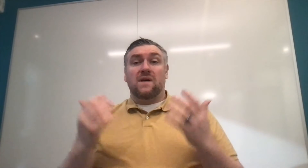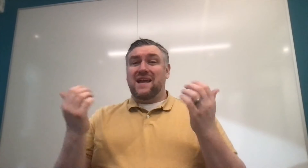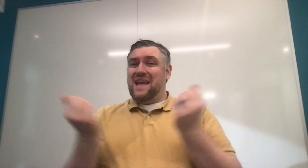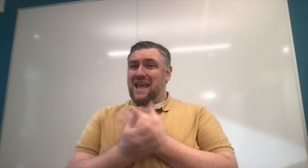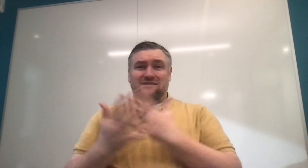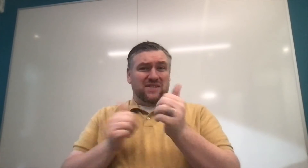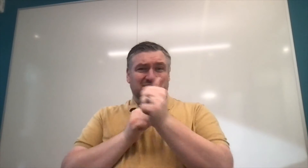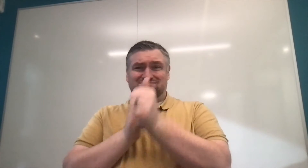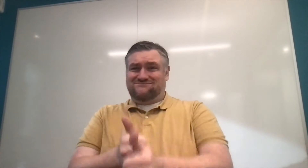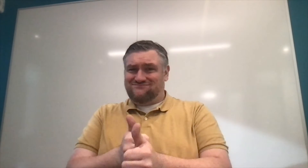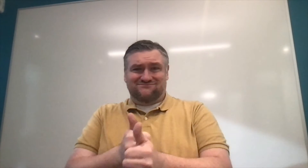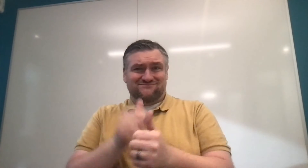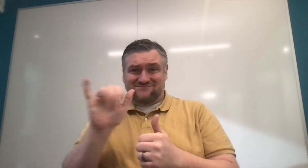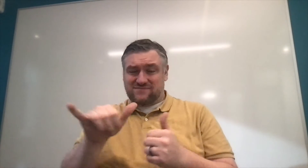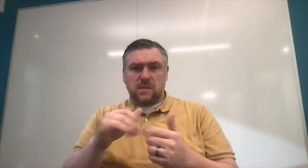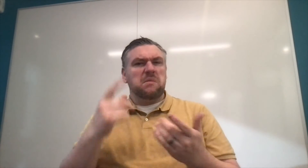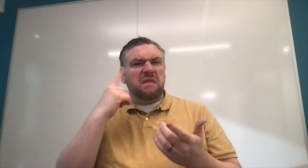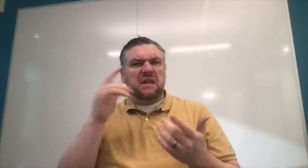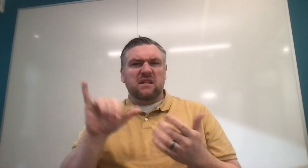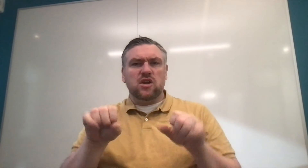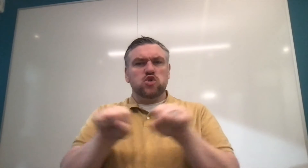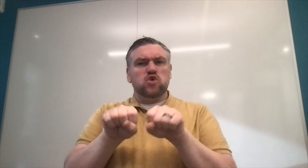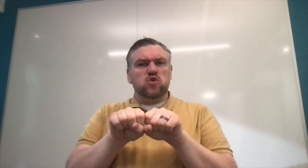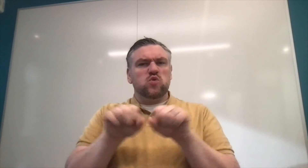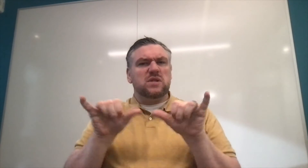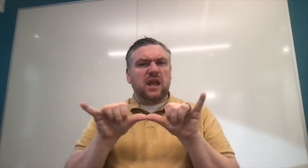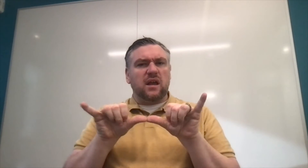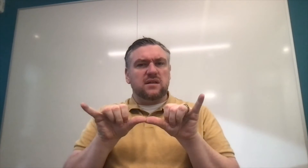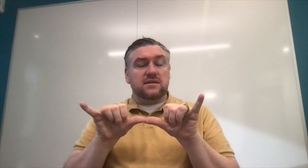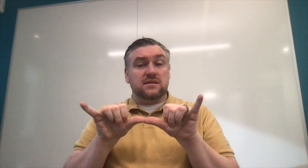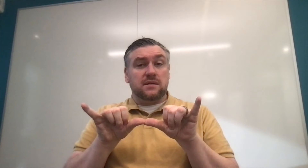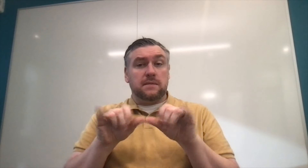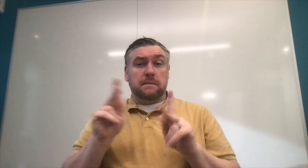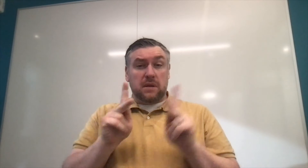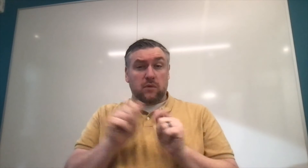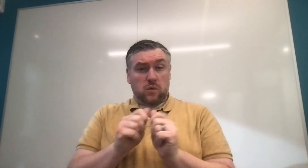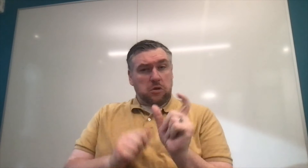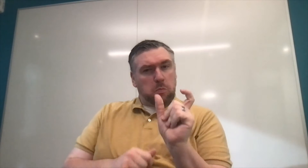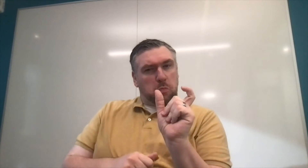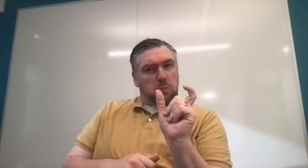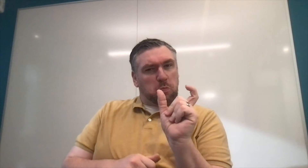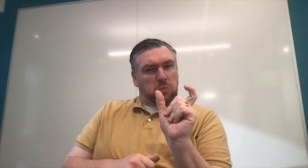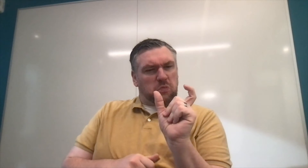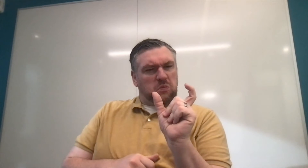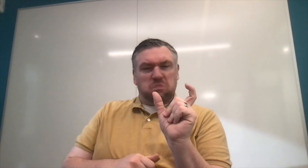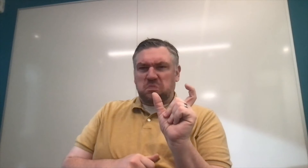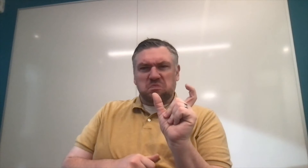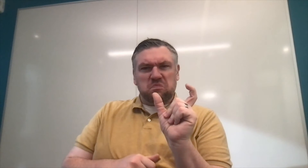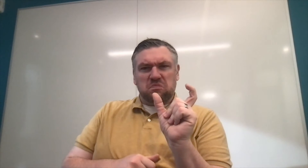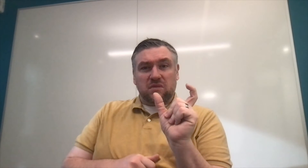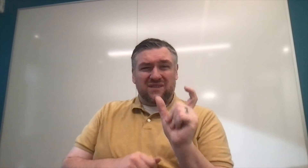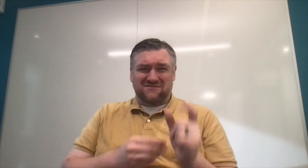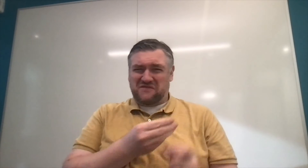same. And everything tends to follow it. Think about shoe size. People with really small